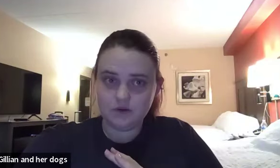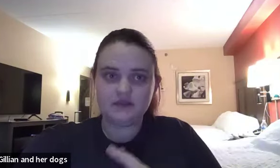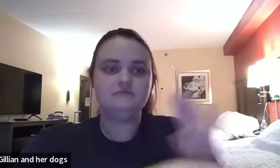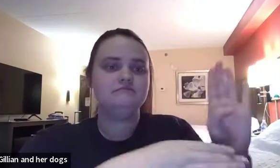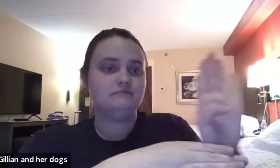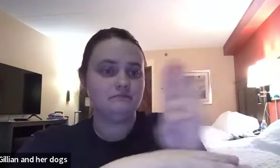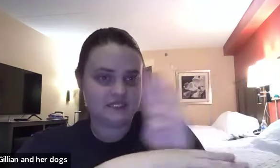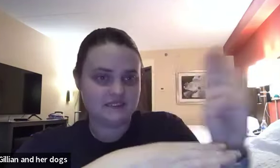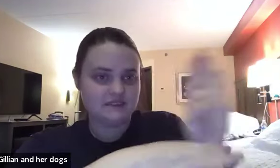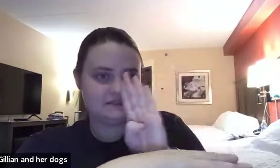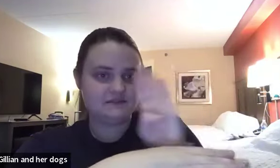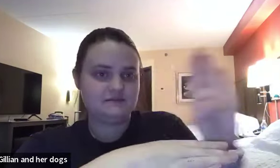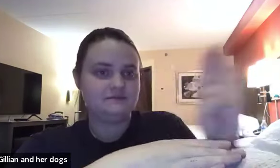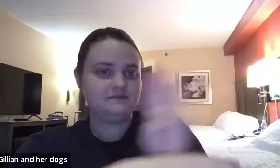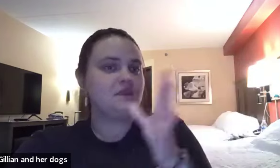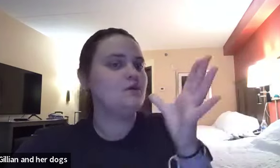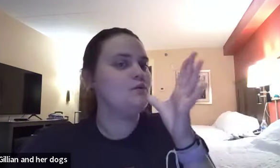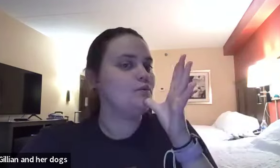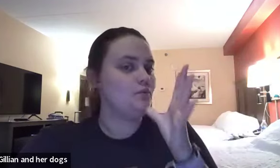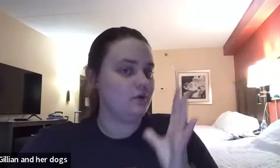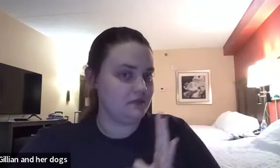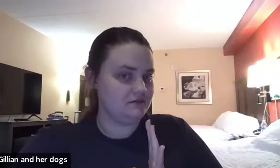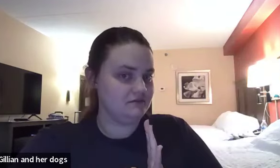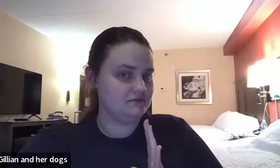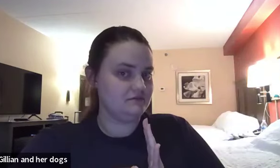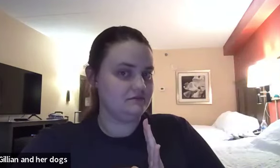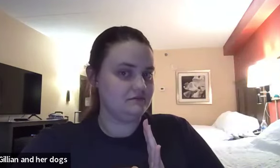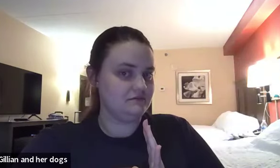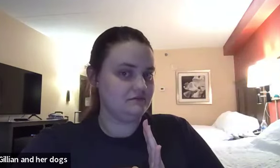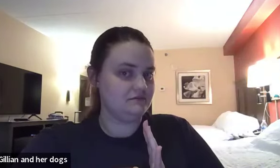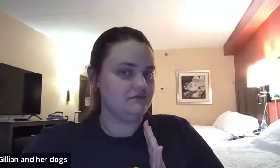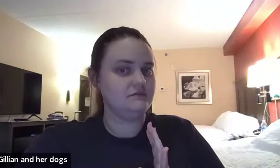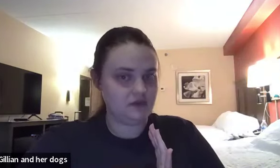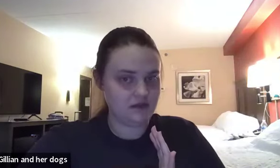Businesswoman, business woman. Okay?